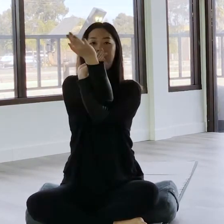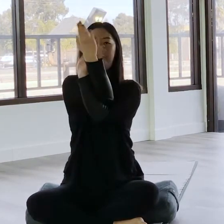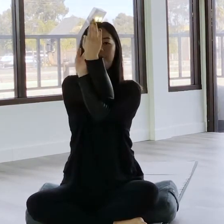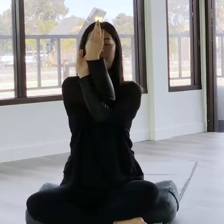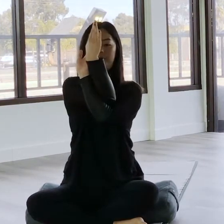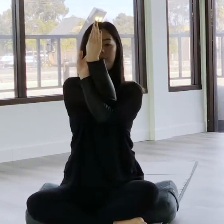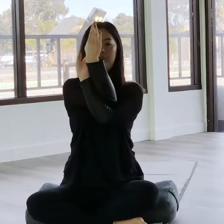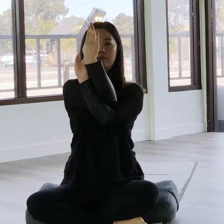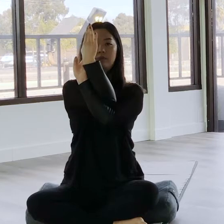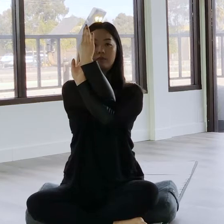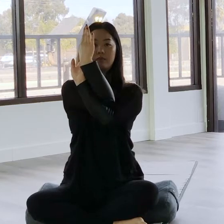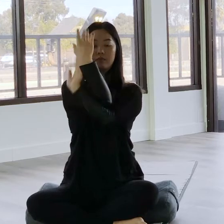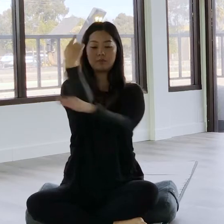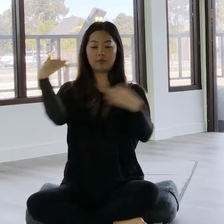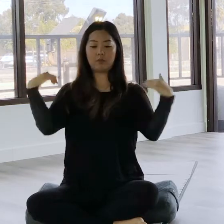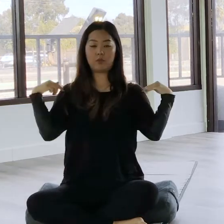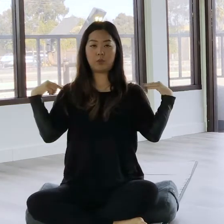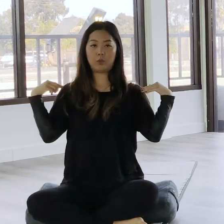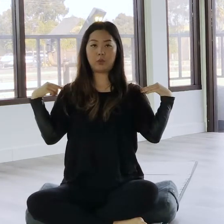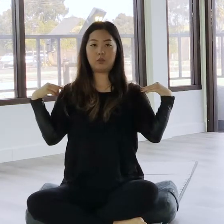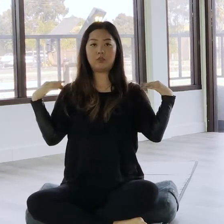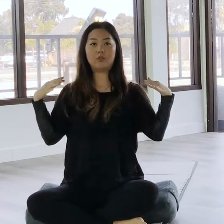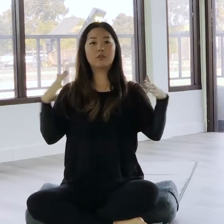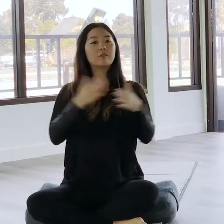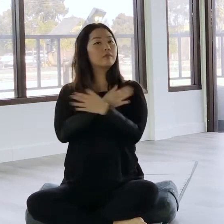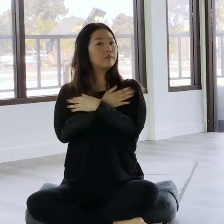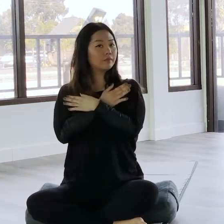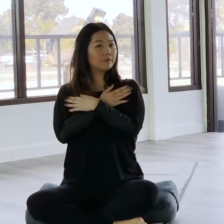shoulders are relaxed.